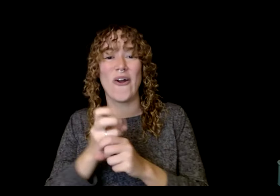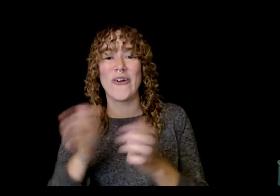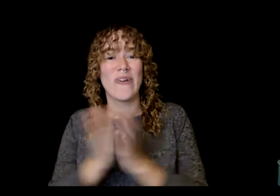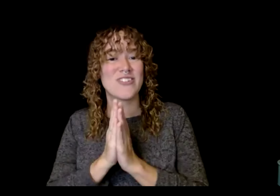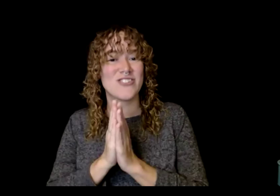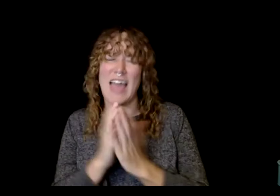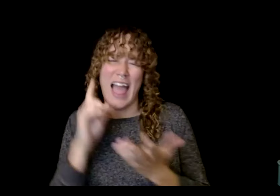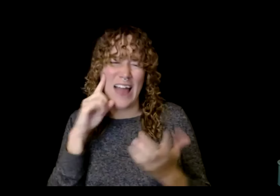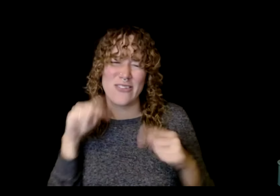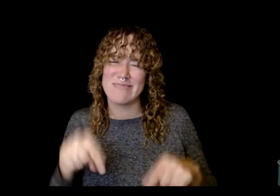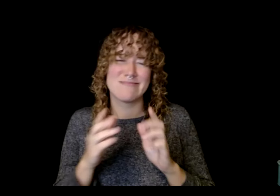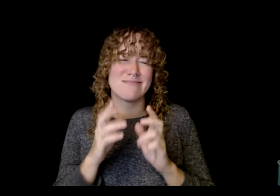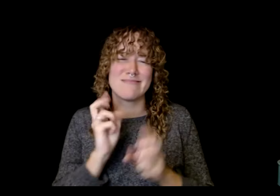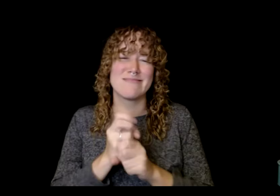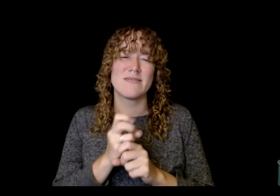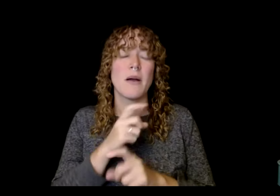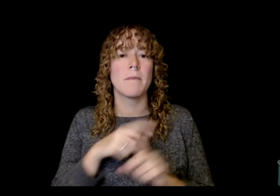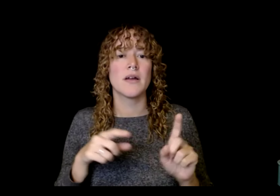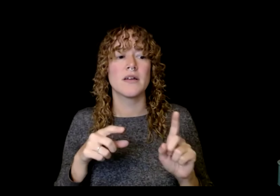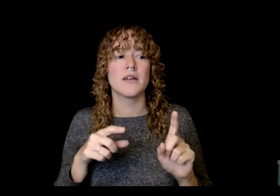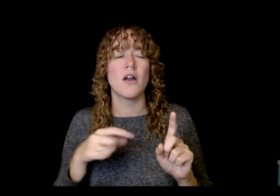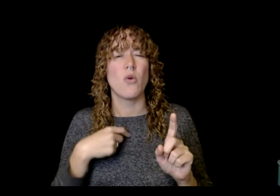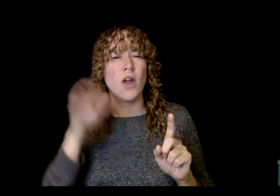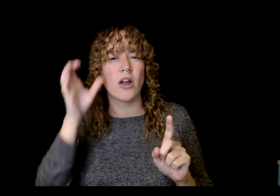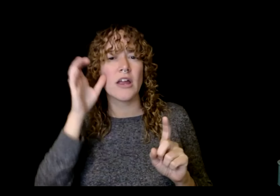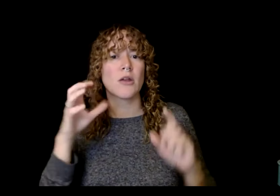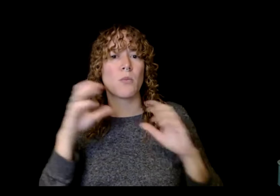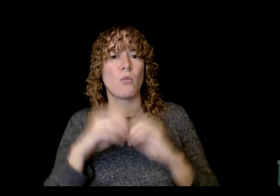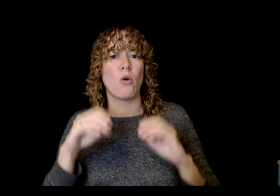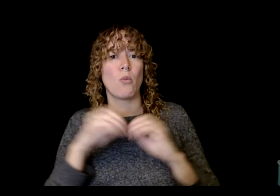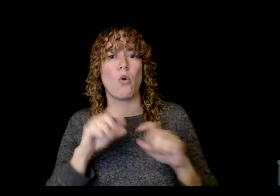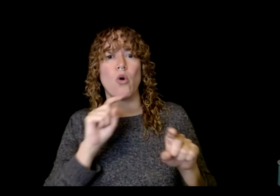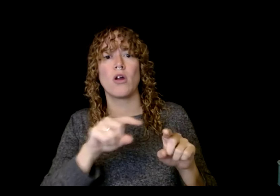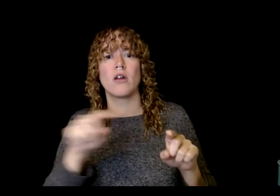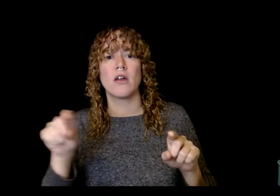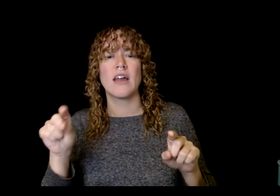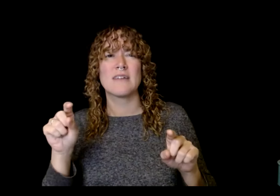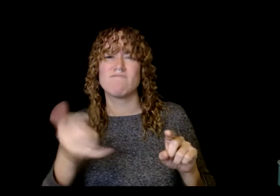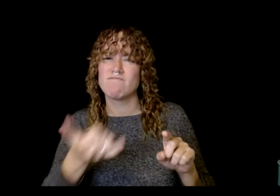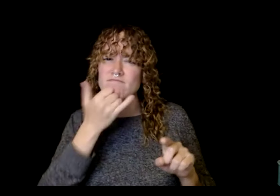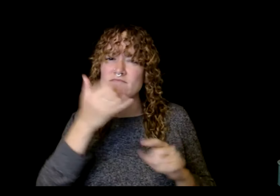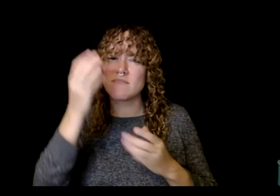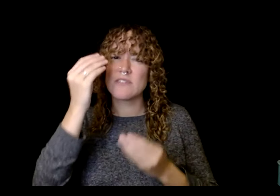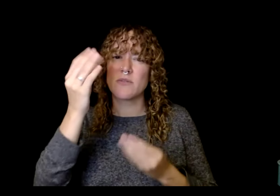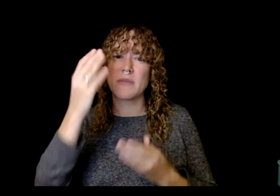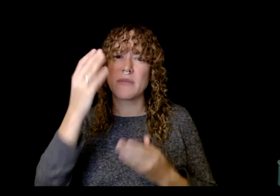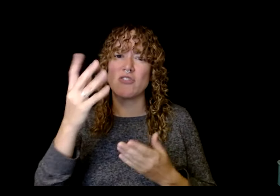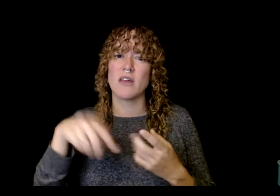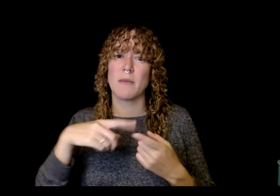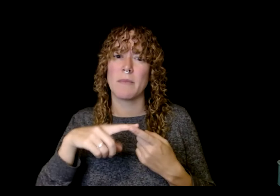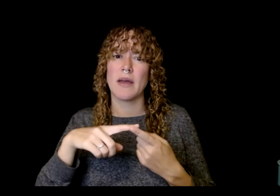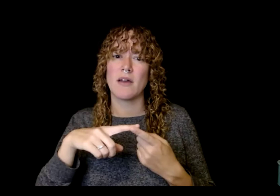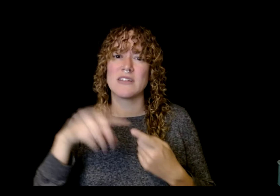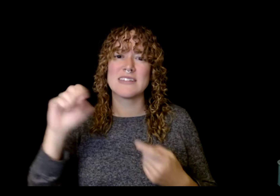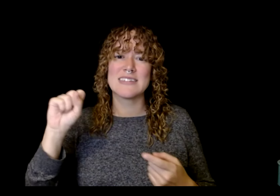tough. I just will reflect that we're hearing more from folks, sort of inaccurate information about like the perception that SNAP